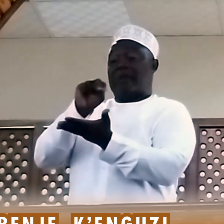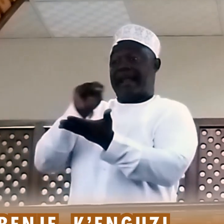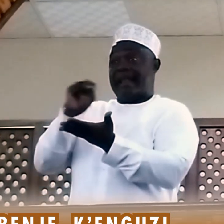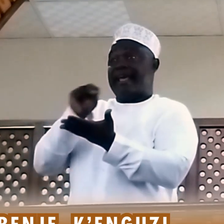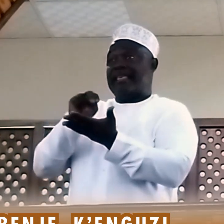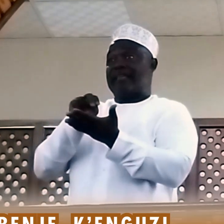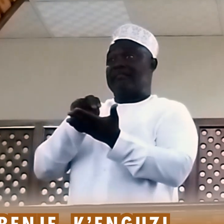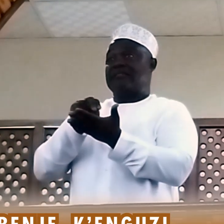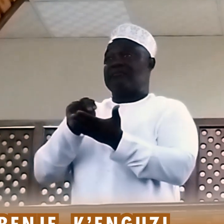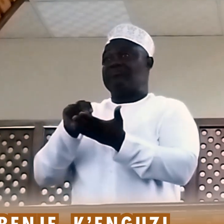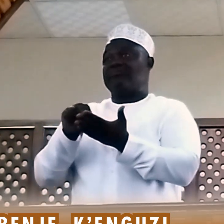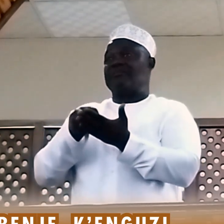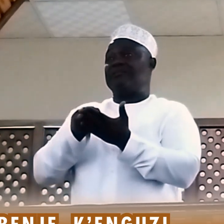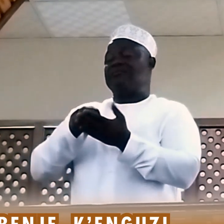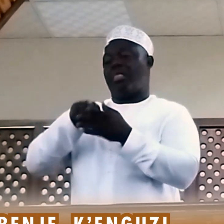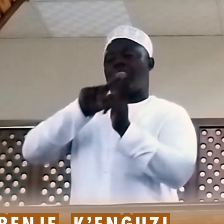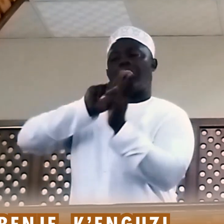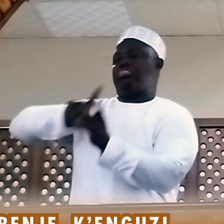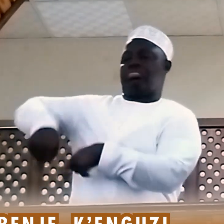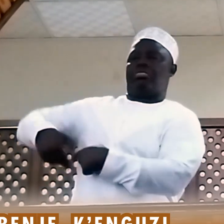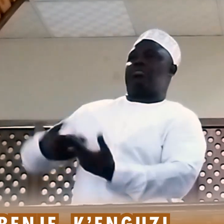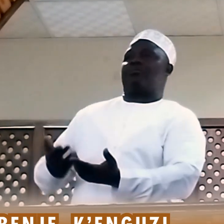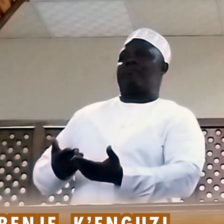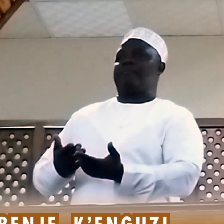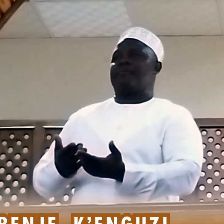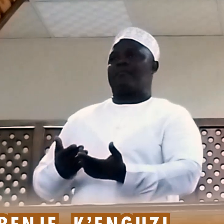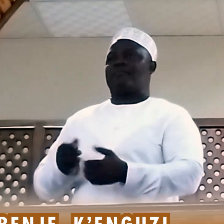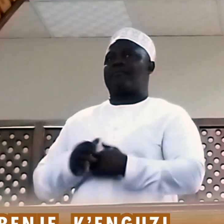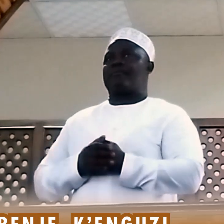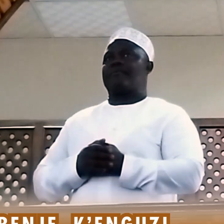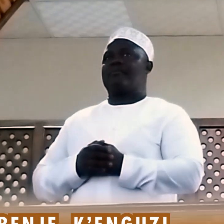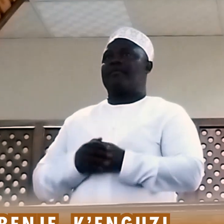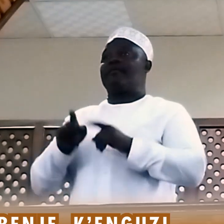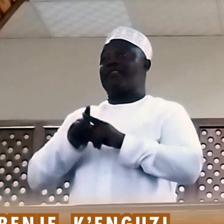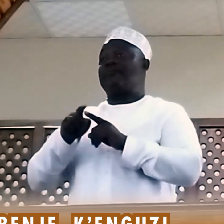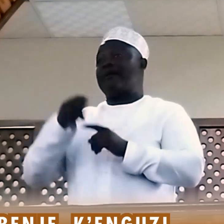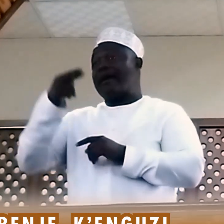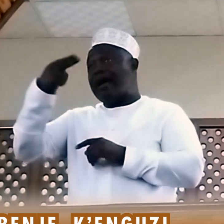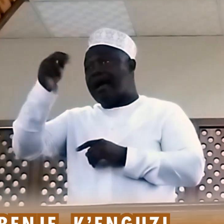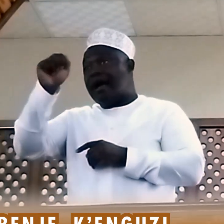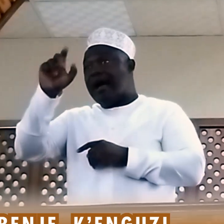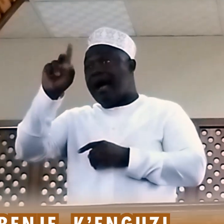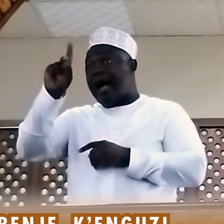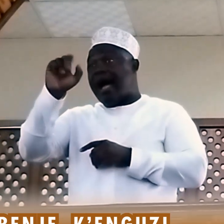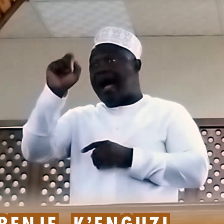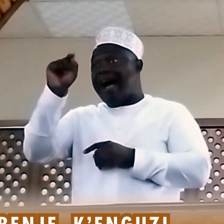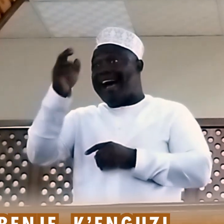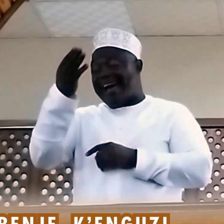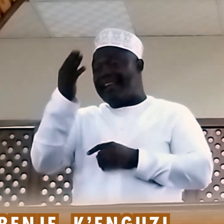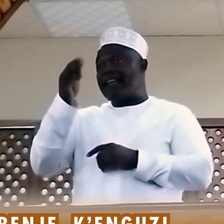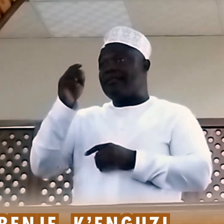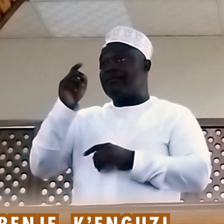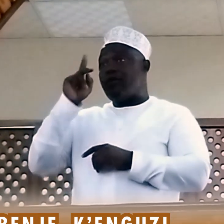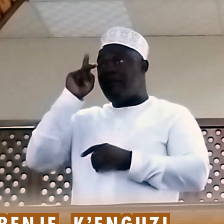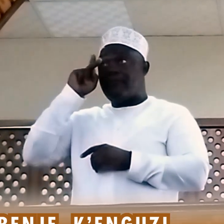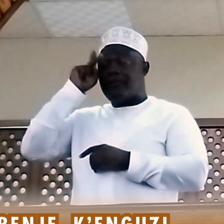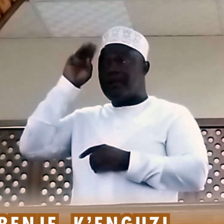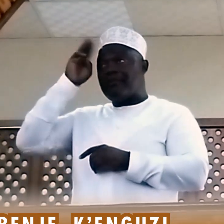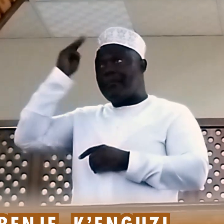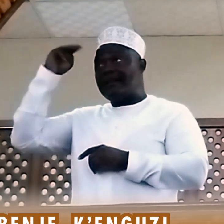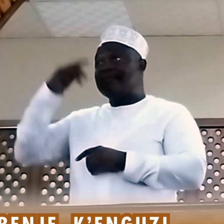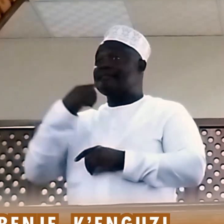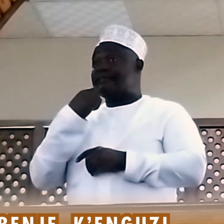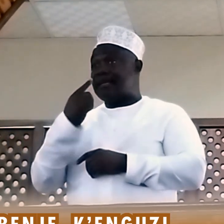deteriorated. This collaborates with the hadith of Sallallahu Alaihi Wasallam, which